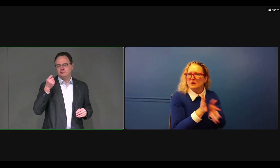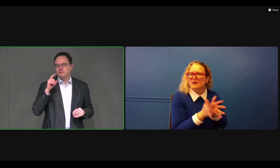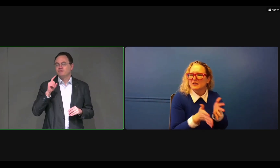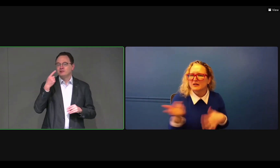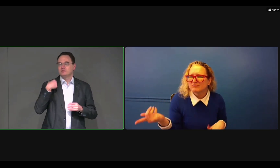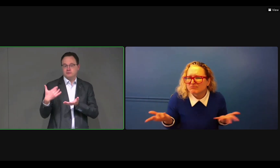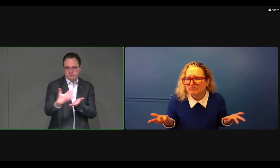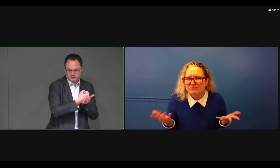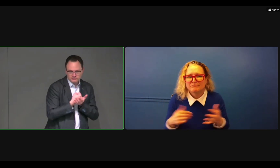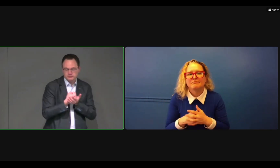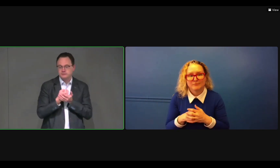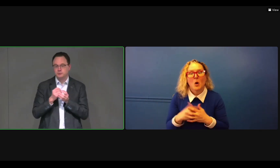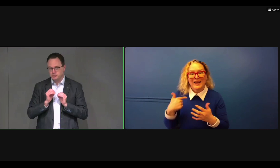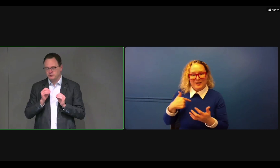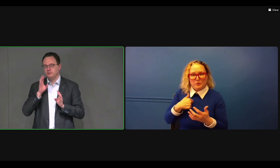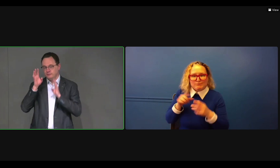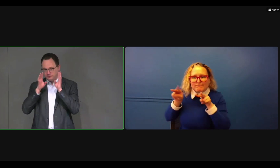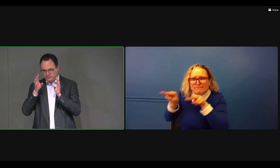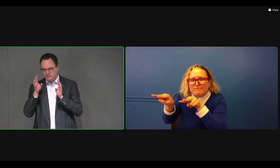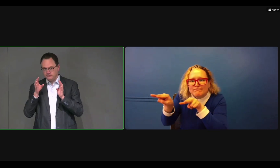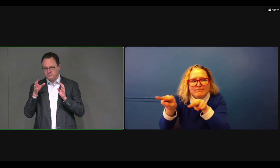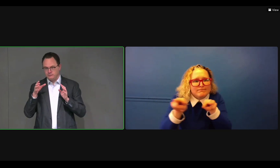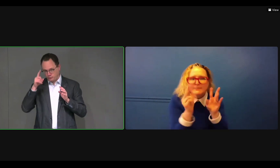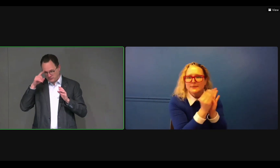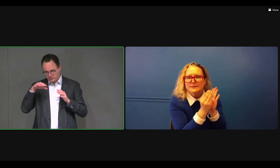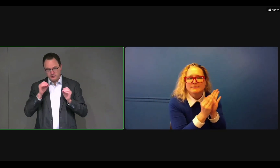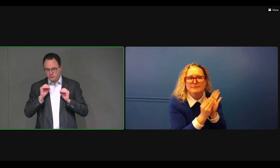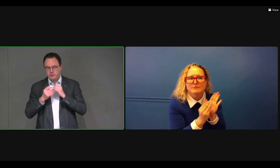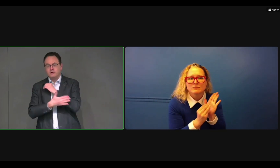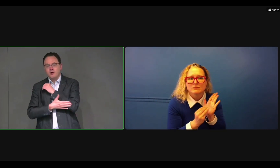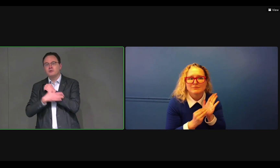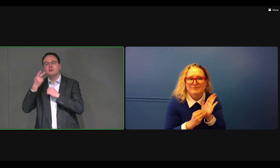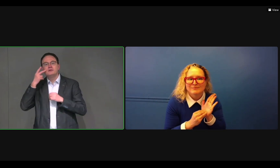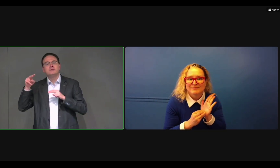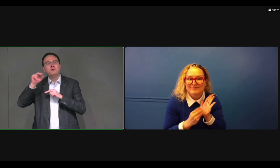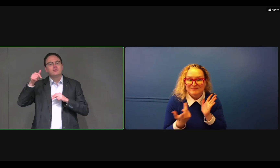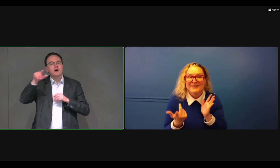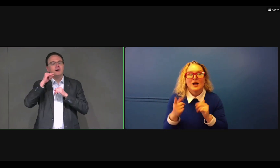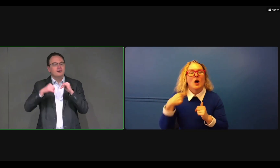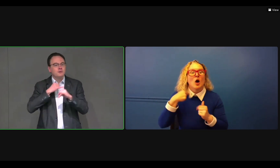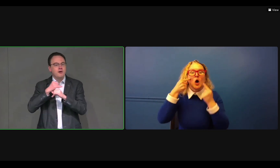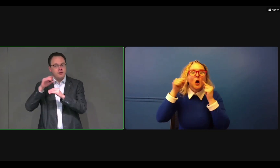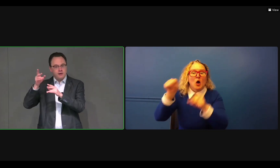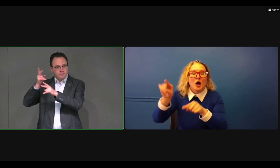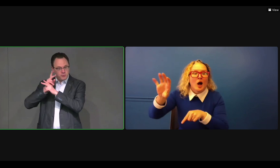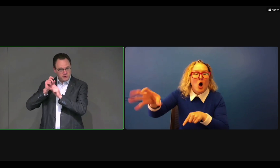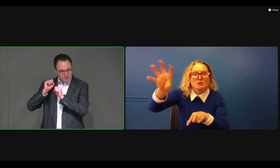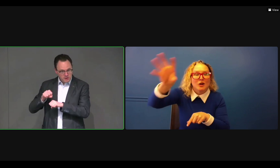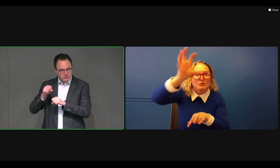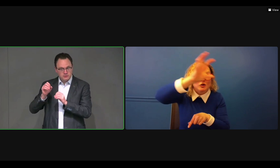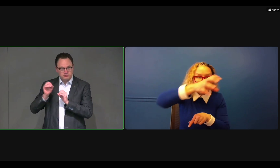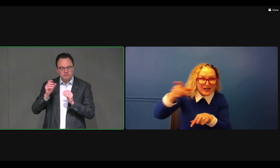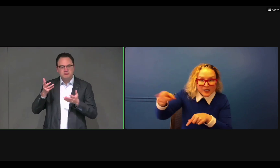to make sure that it's not prescriptive and that we have these conversations with the community. We can create the signs, but they have to be adopted